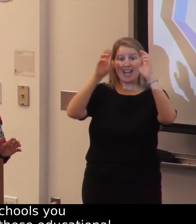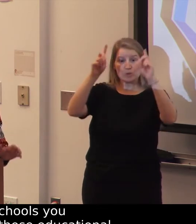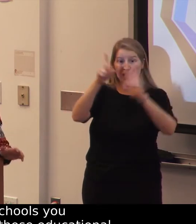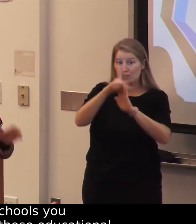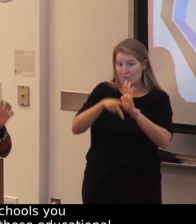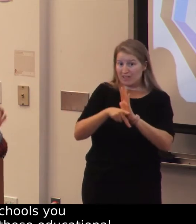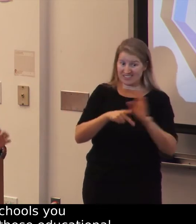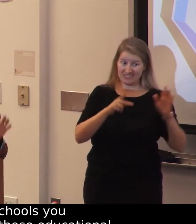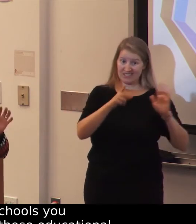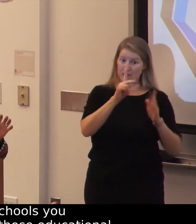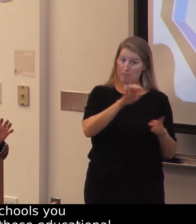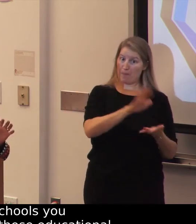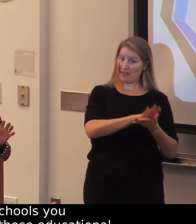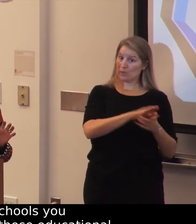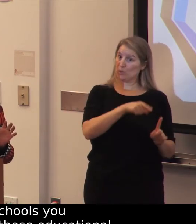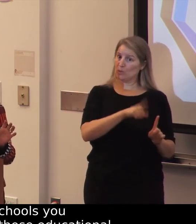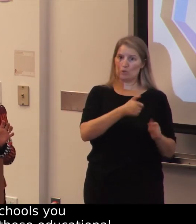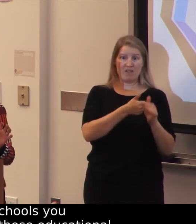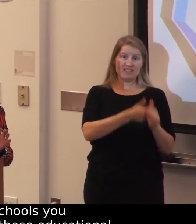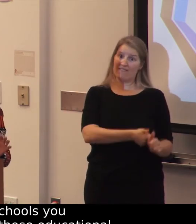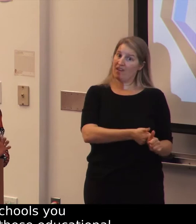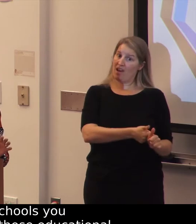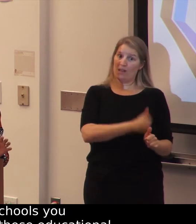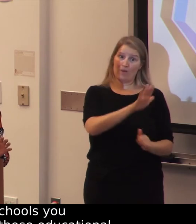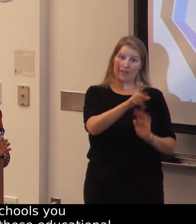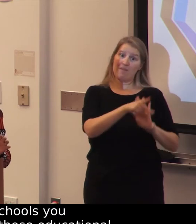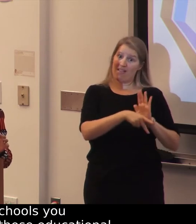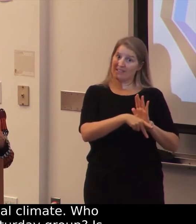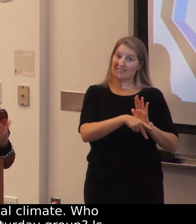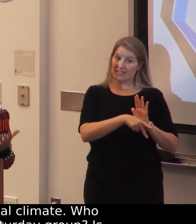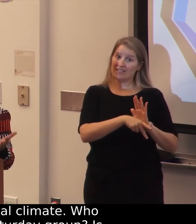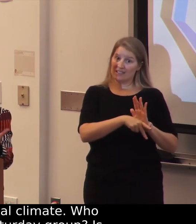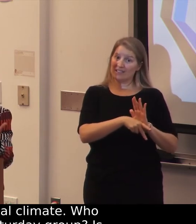the public schools, you better respect those